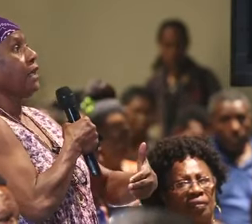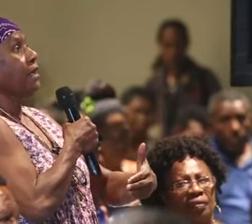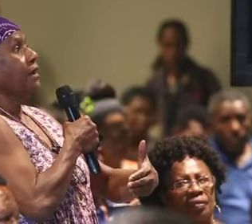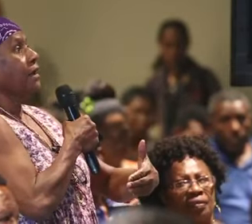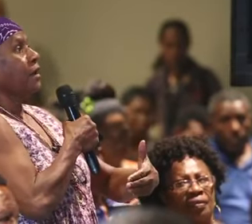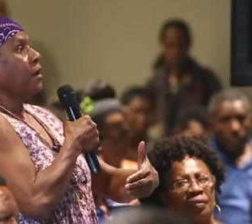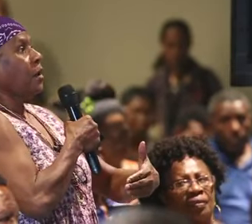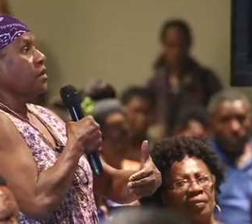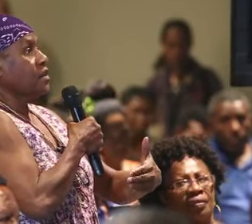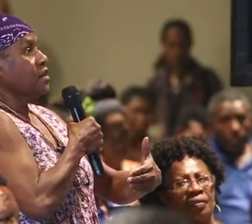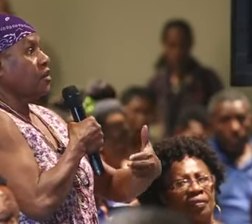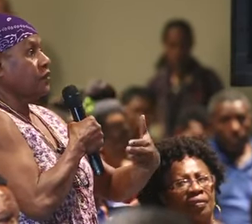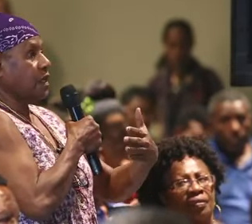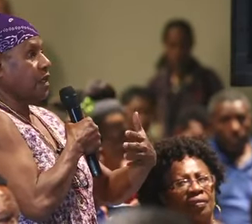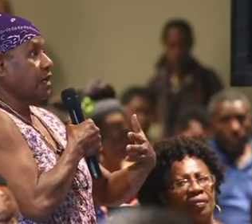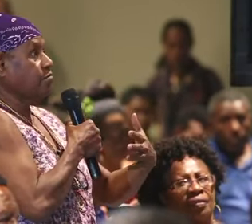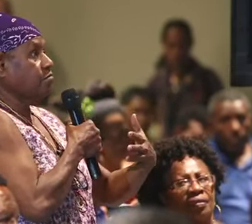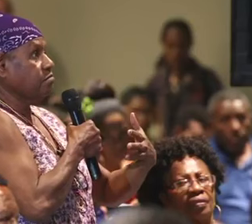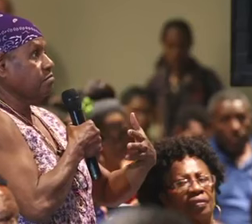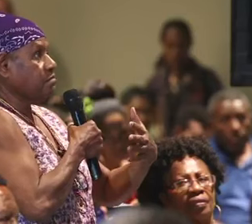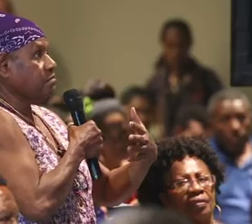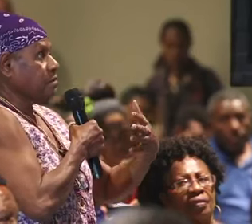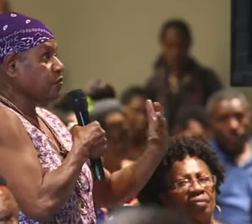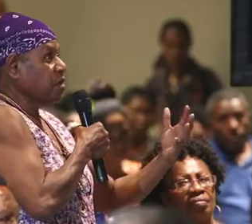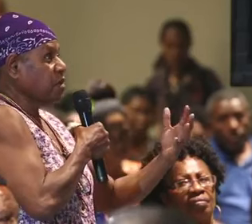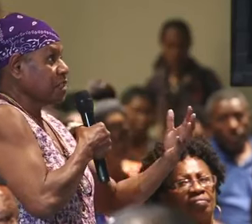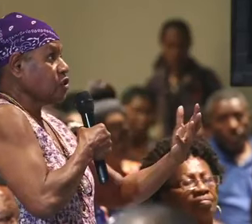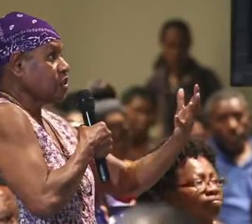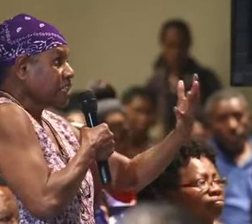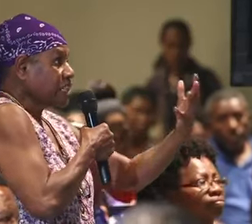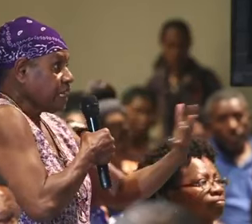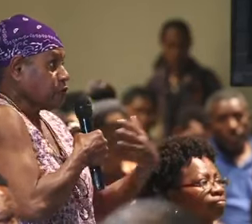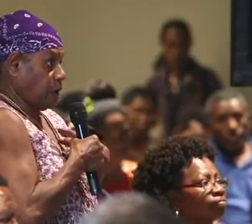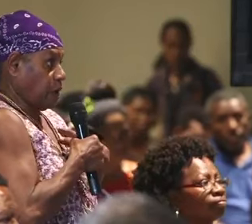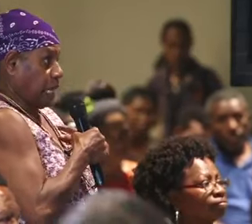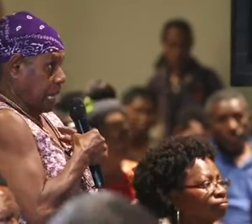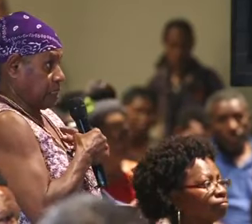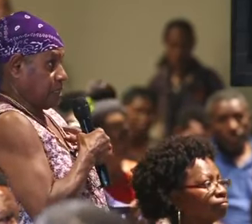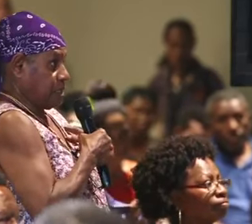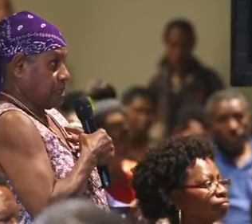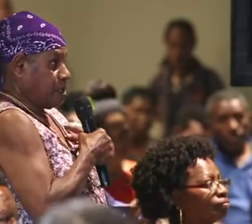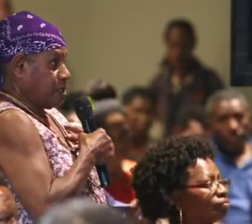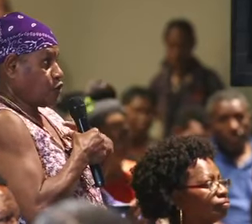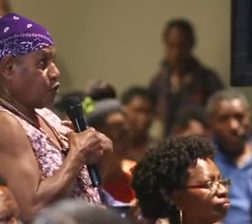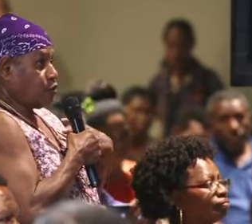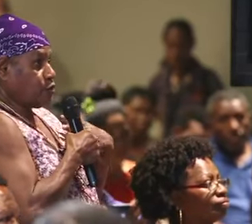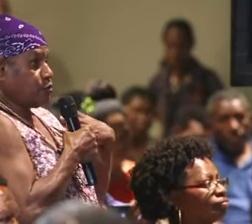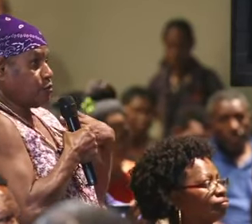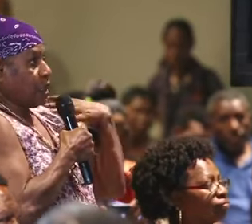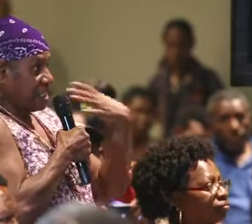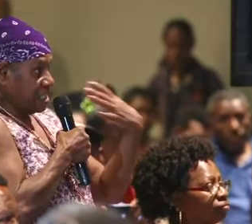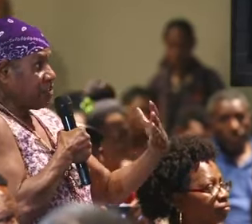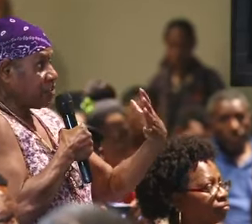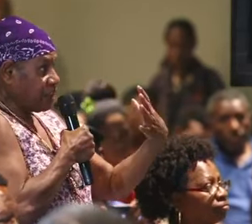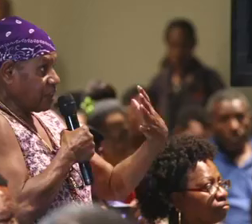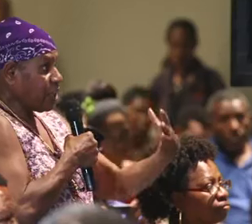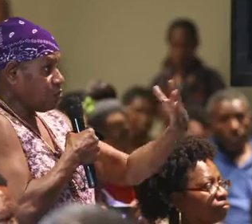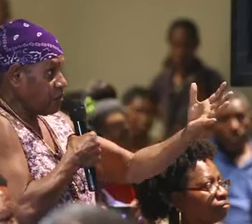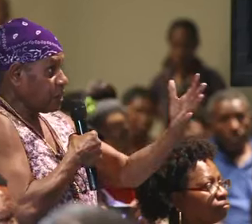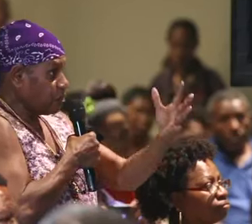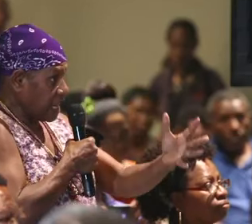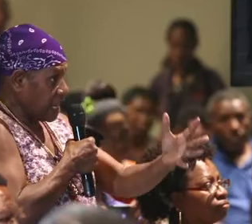properly because of the information is not clear to people like us. So is there a